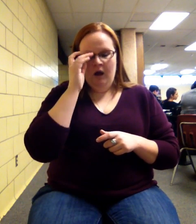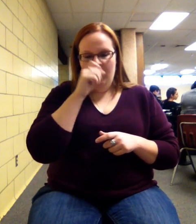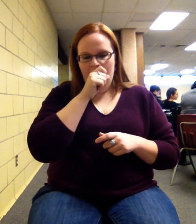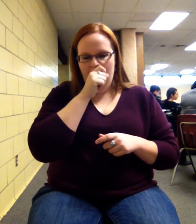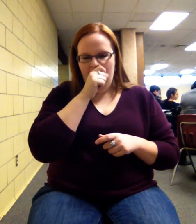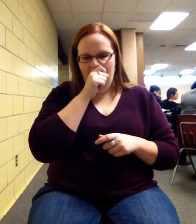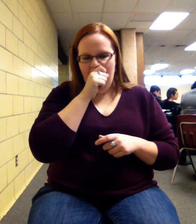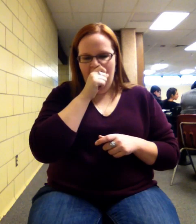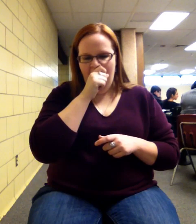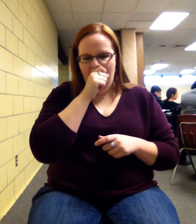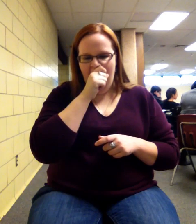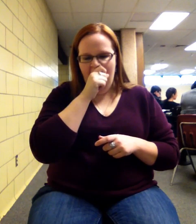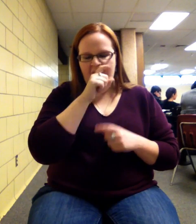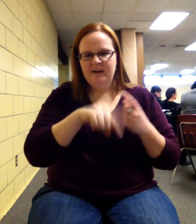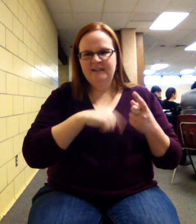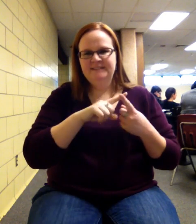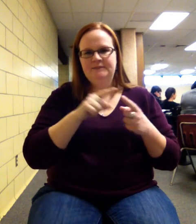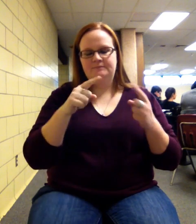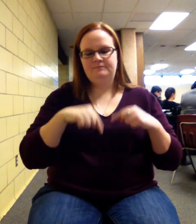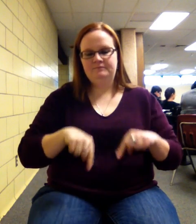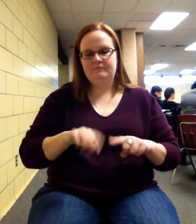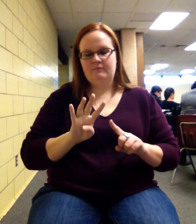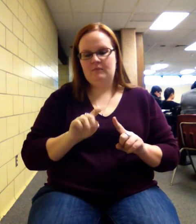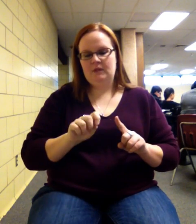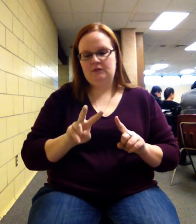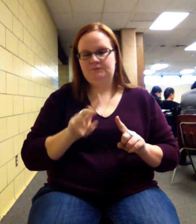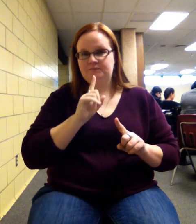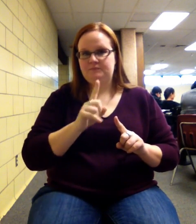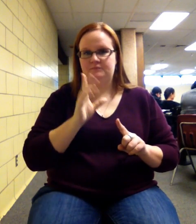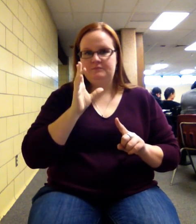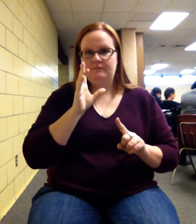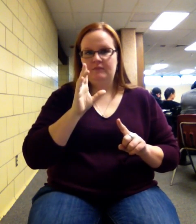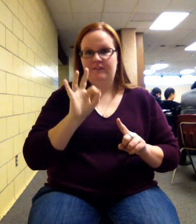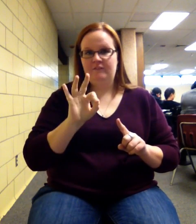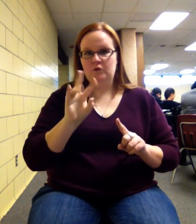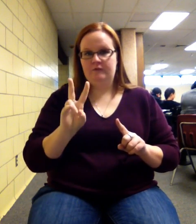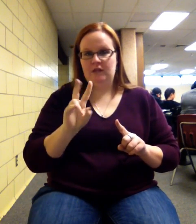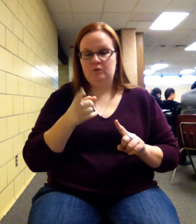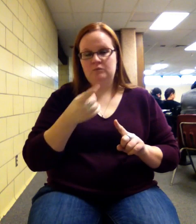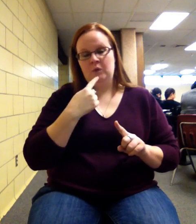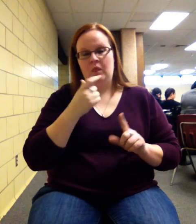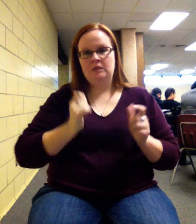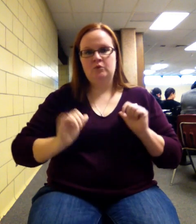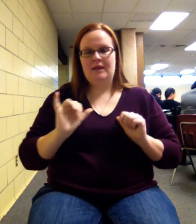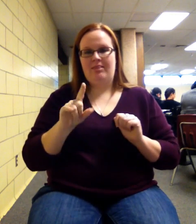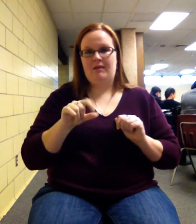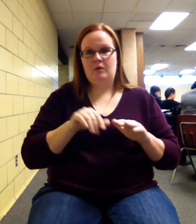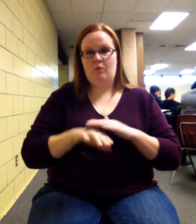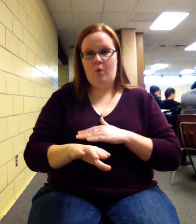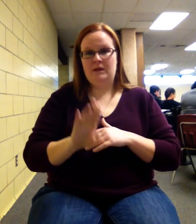When it gets down to 4.2, he's doing future value, and he's saying, let's pretend like you walk into the bank and you put $100 in the